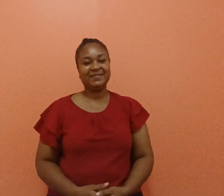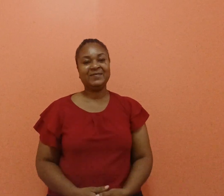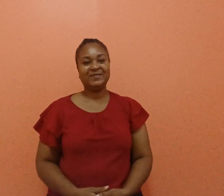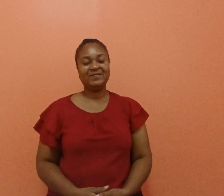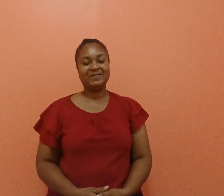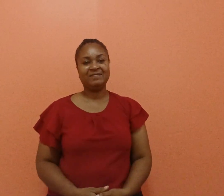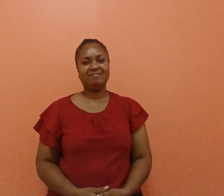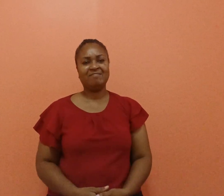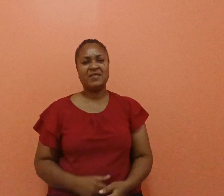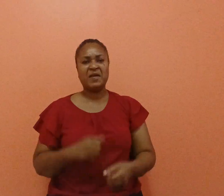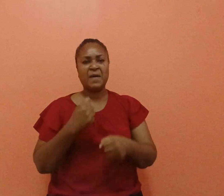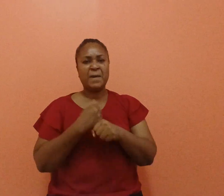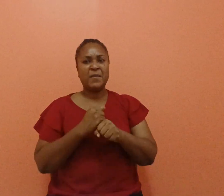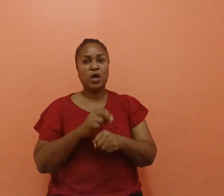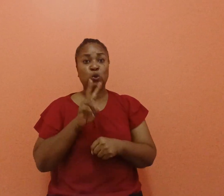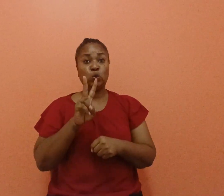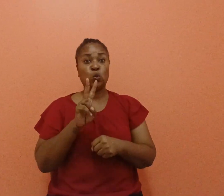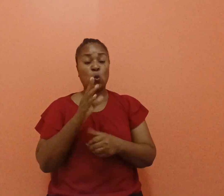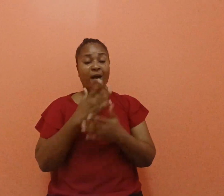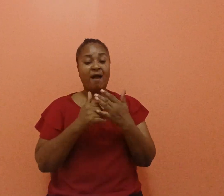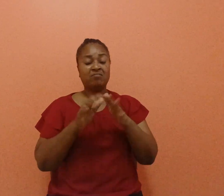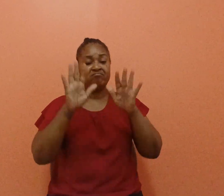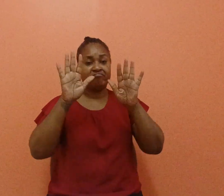make 2 handprints on paper,